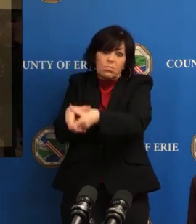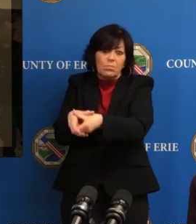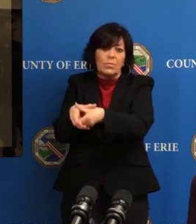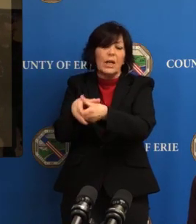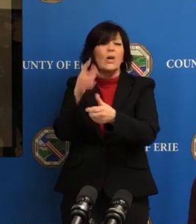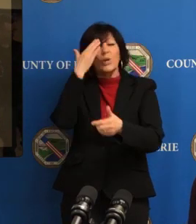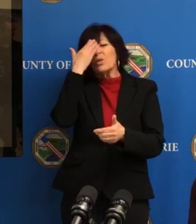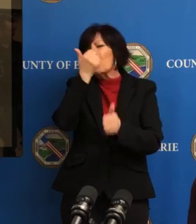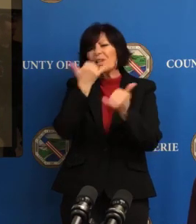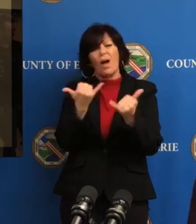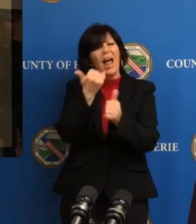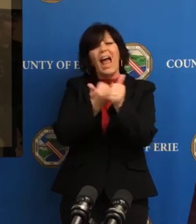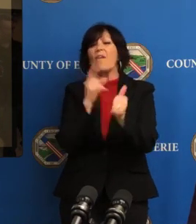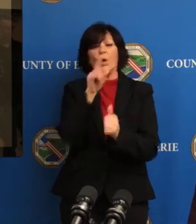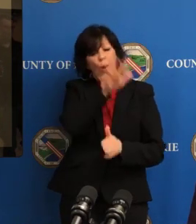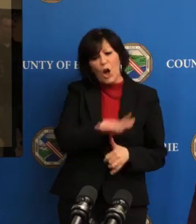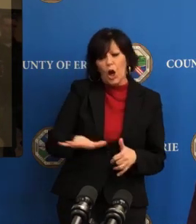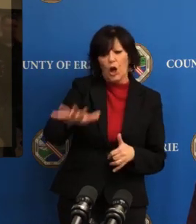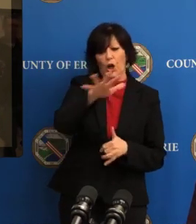COVID-19 everywhere that we go.